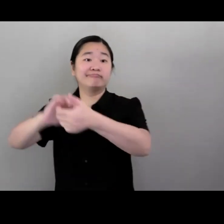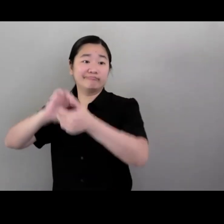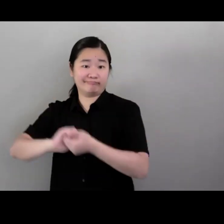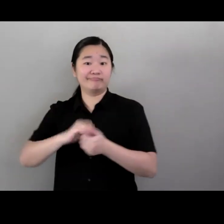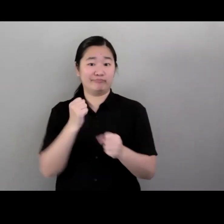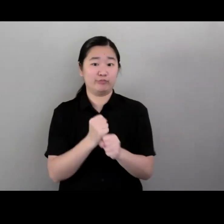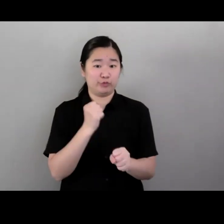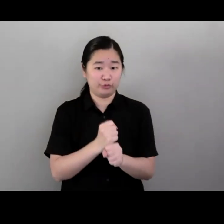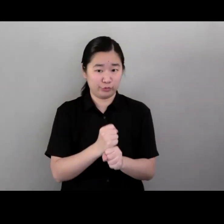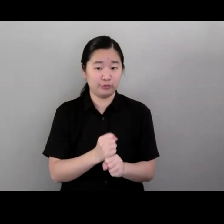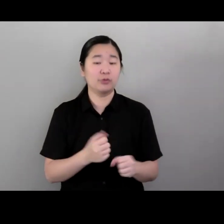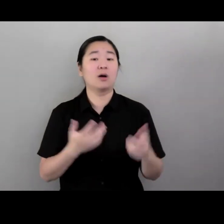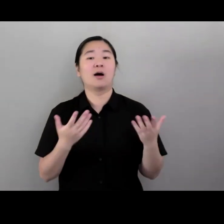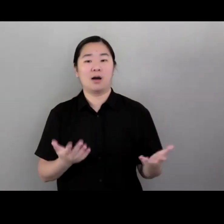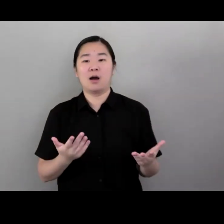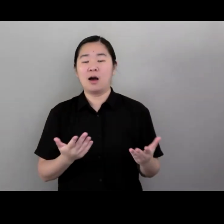closely